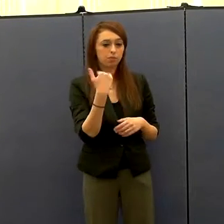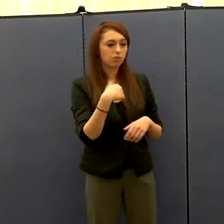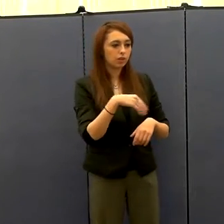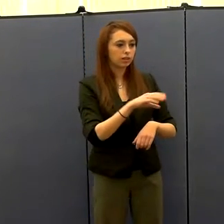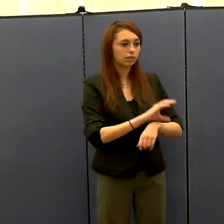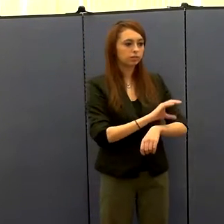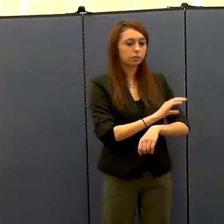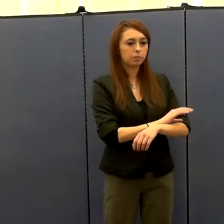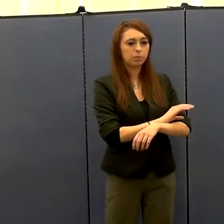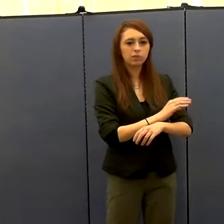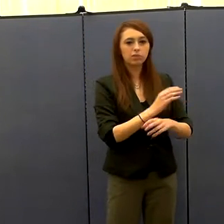work without one.